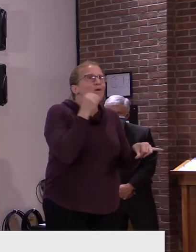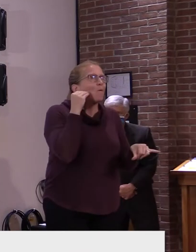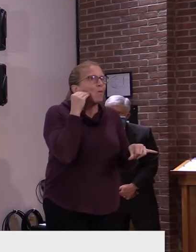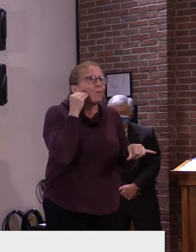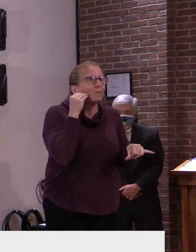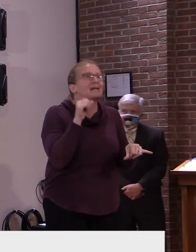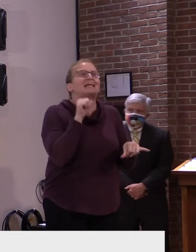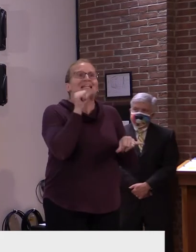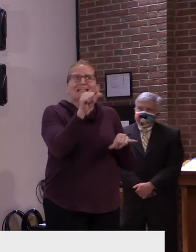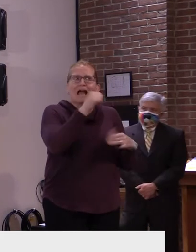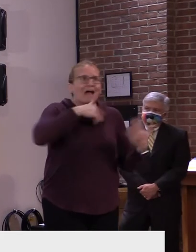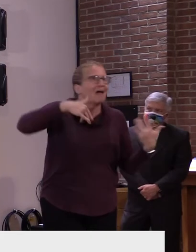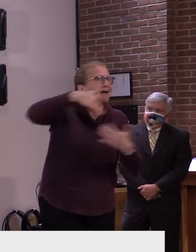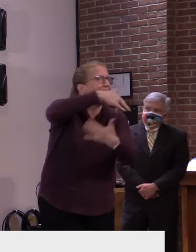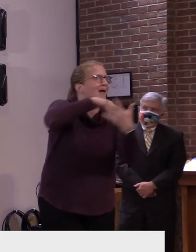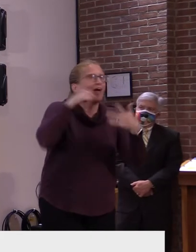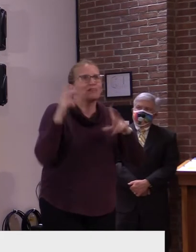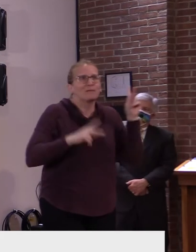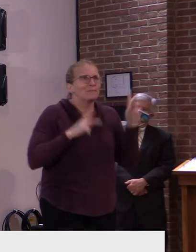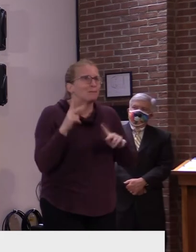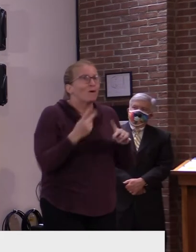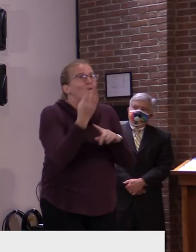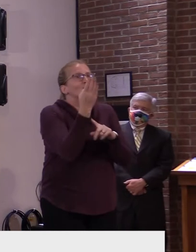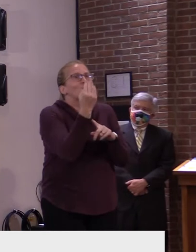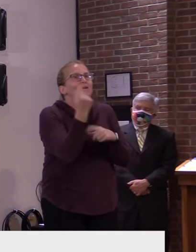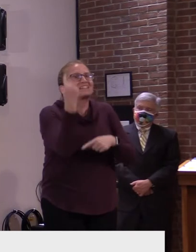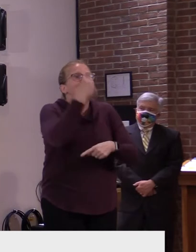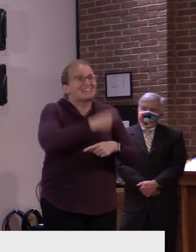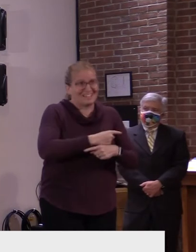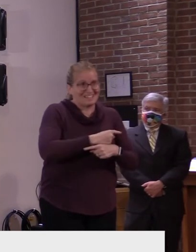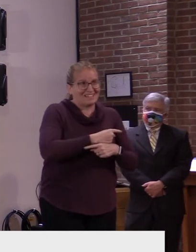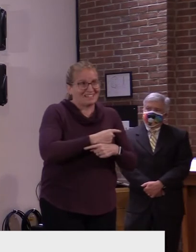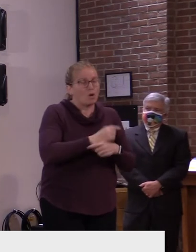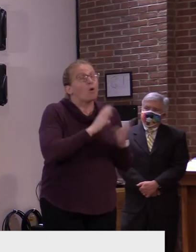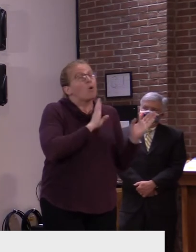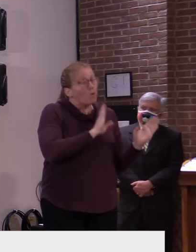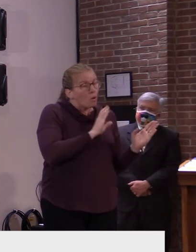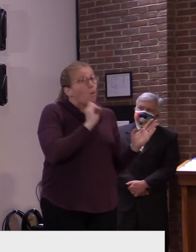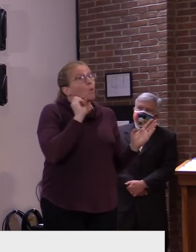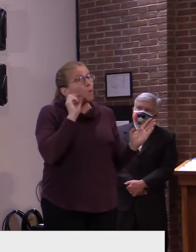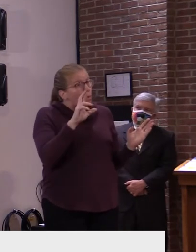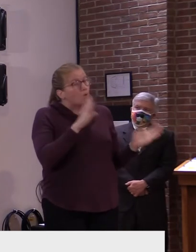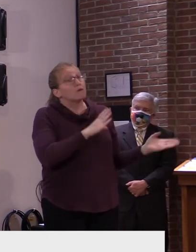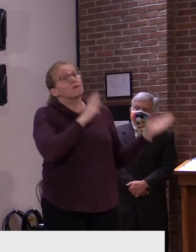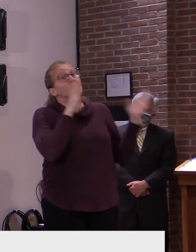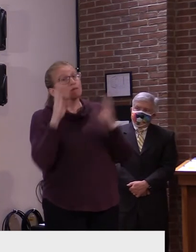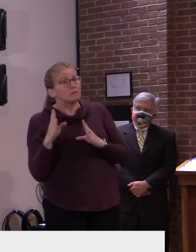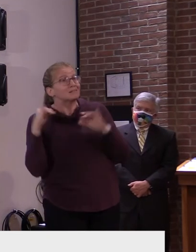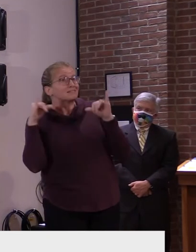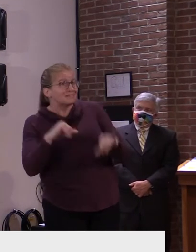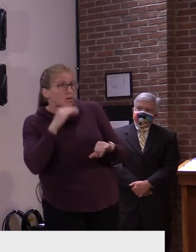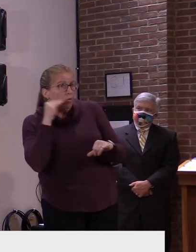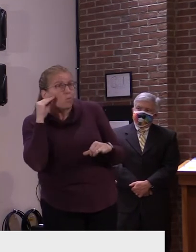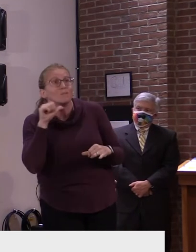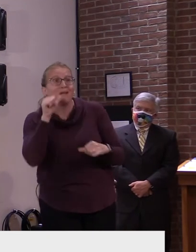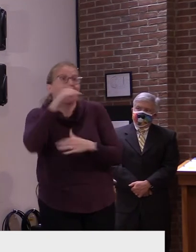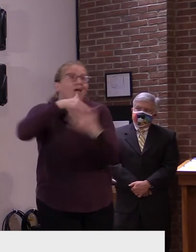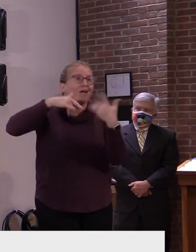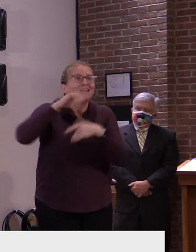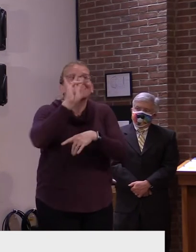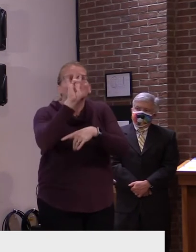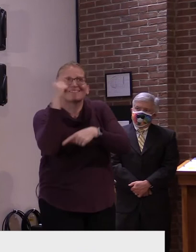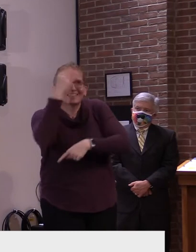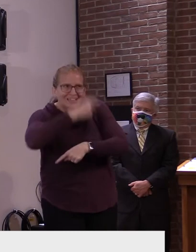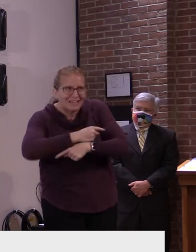with of course the option to end quarantine after seven days with a negative pcr test as long as you don't have any